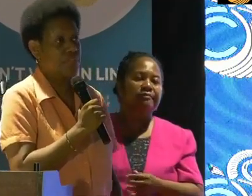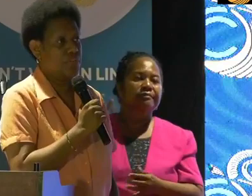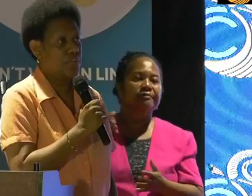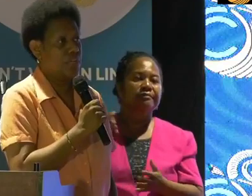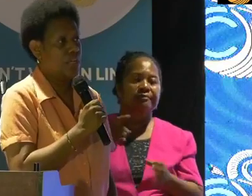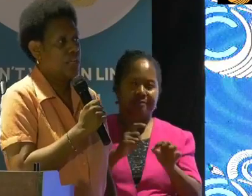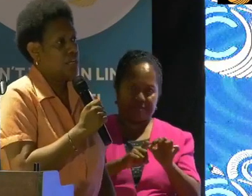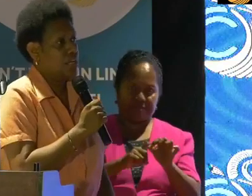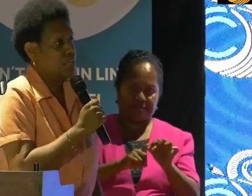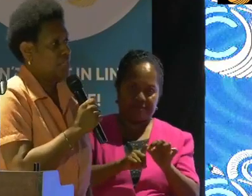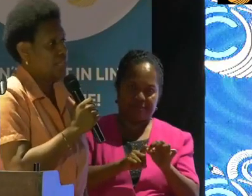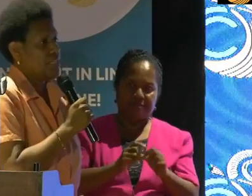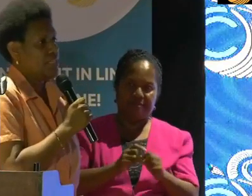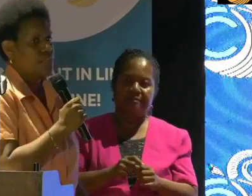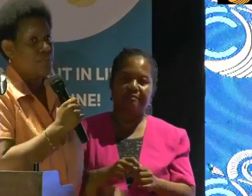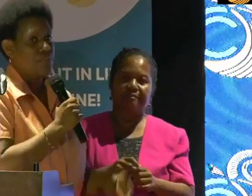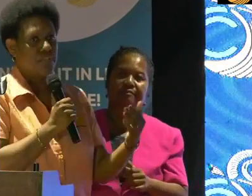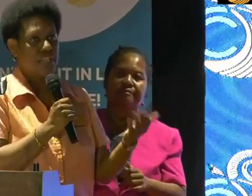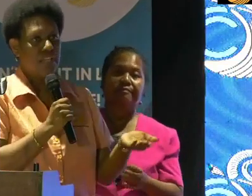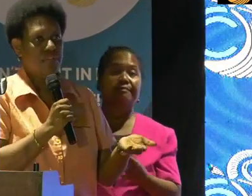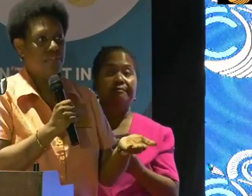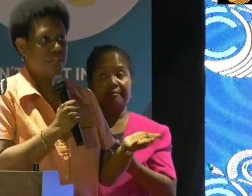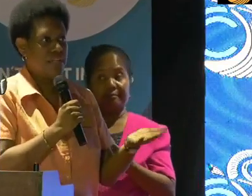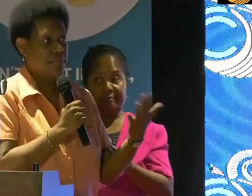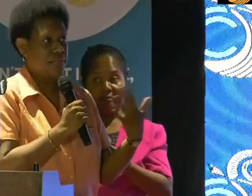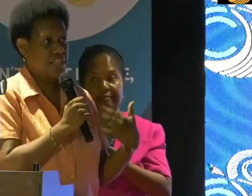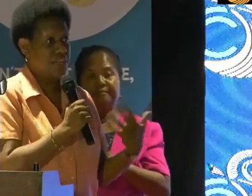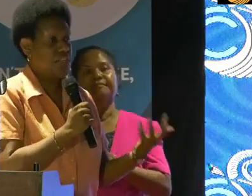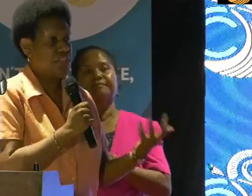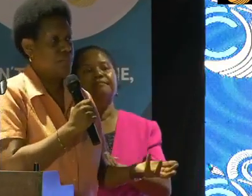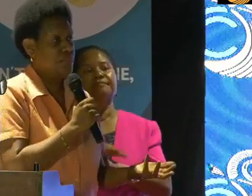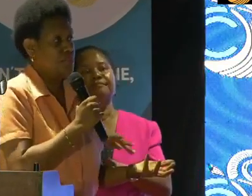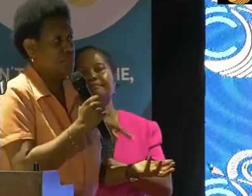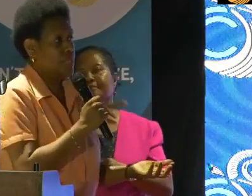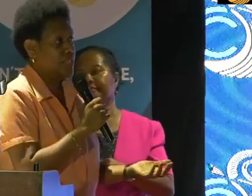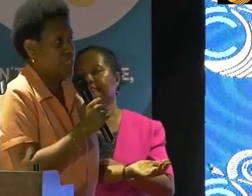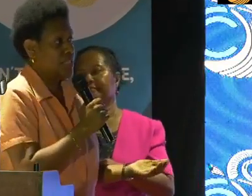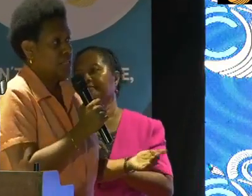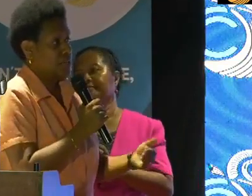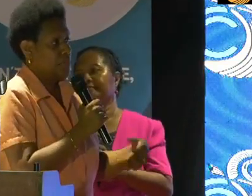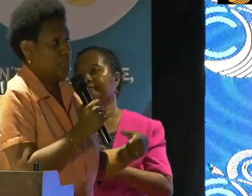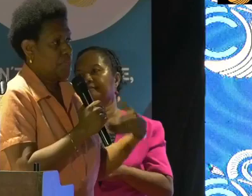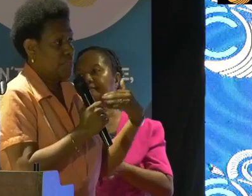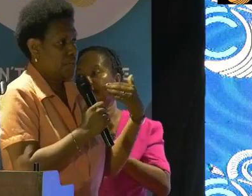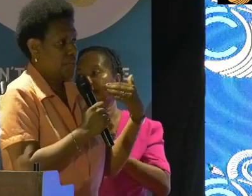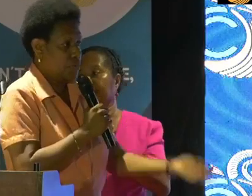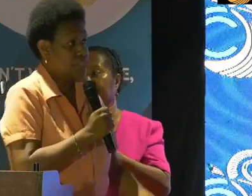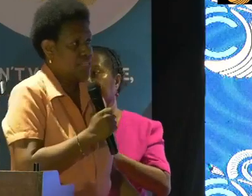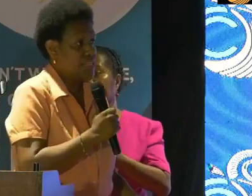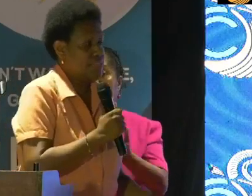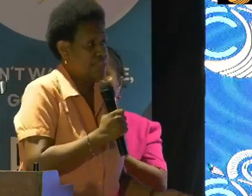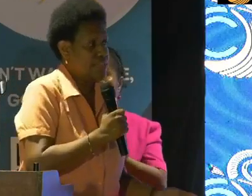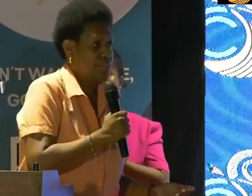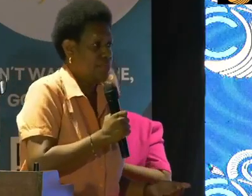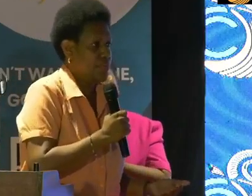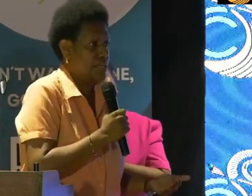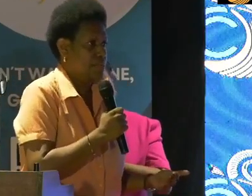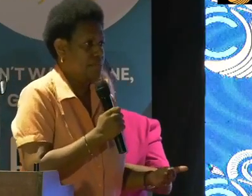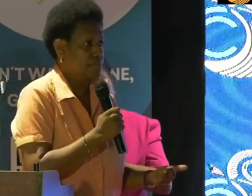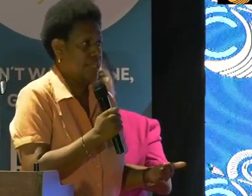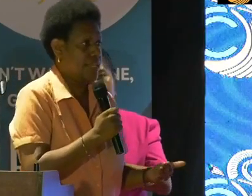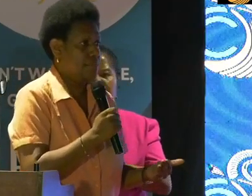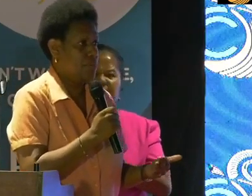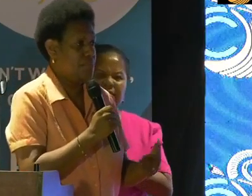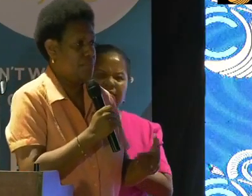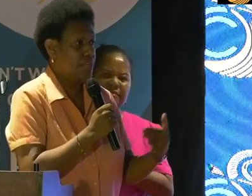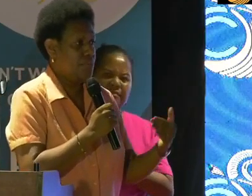also we may talk. One time this latu me talk. Thank you, lol. Interaction blow you pla. We apologize if some pla